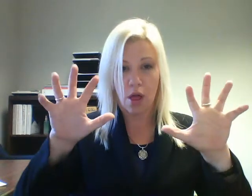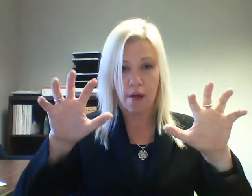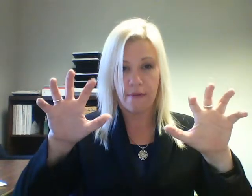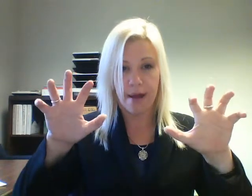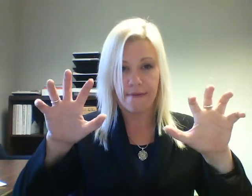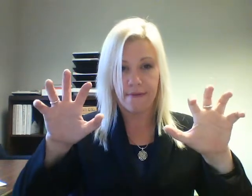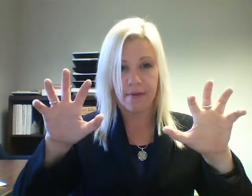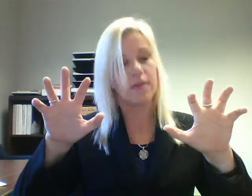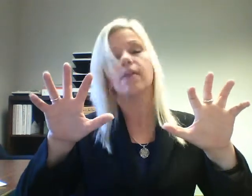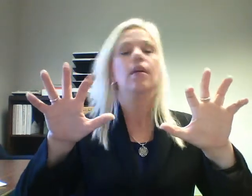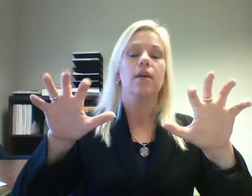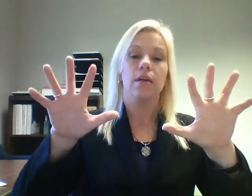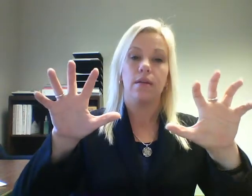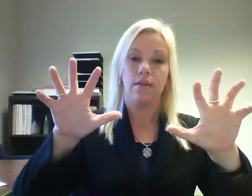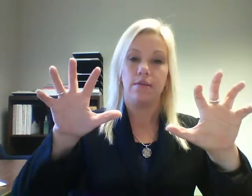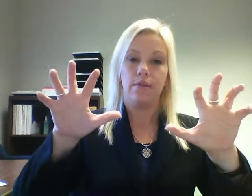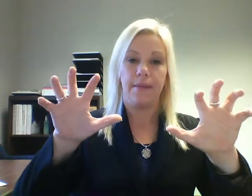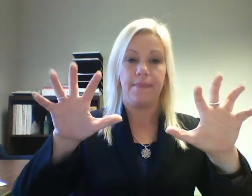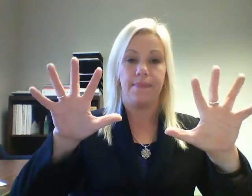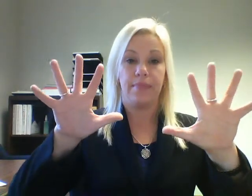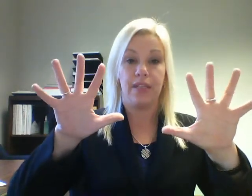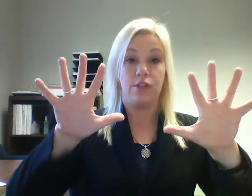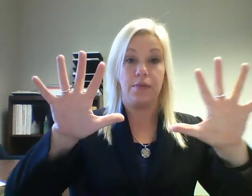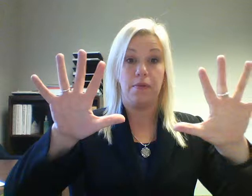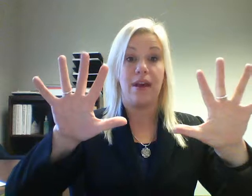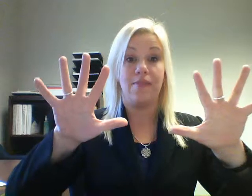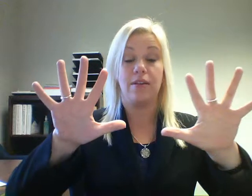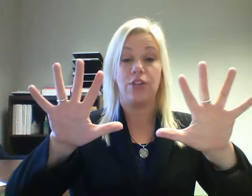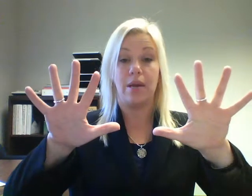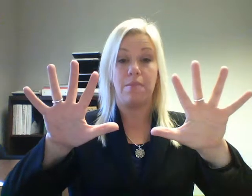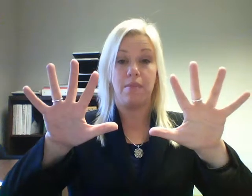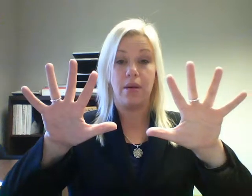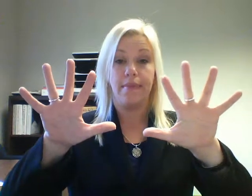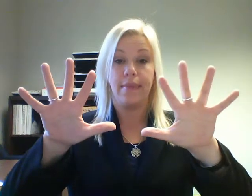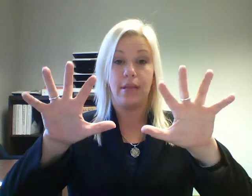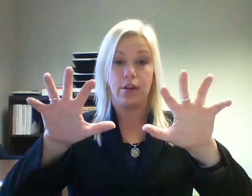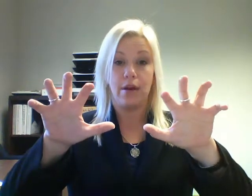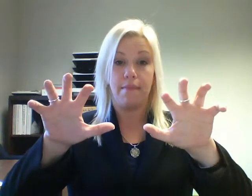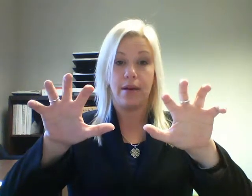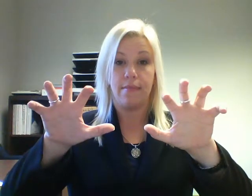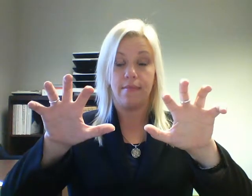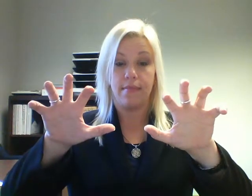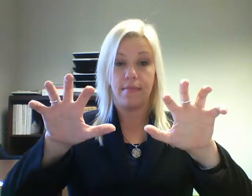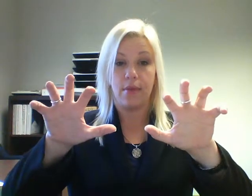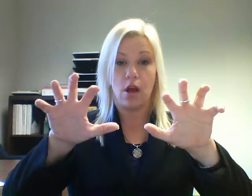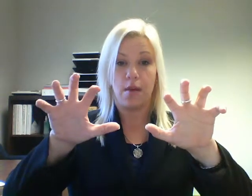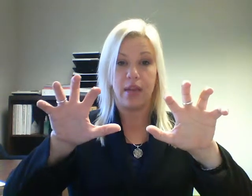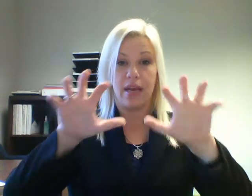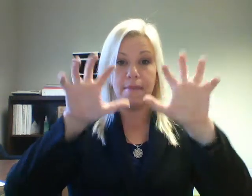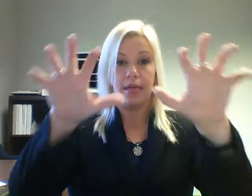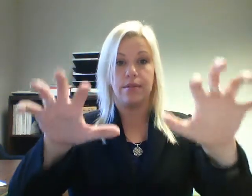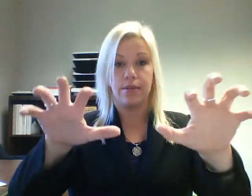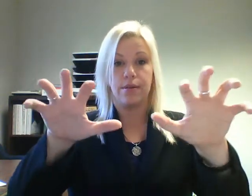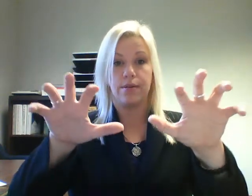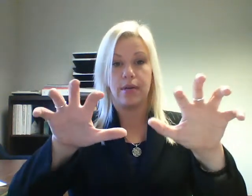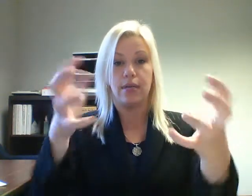claw 5, right? It's your 5 hand shape, but then you're going to bend them, claw them like a monster, right?